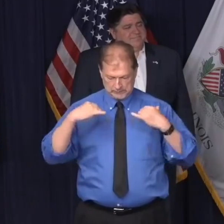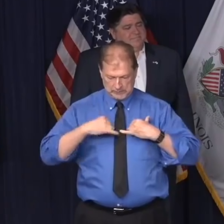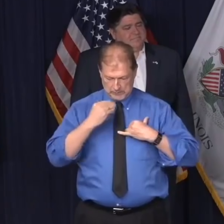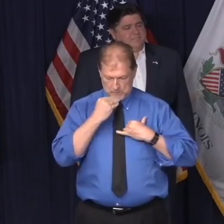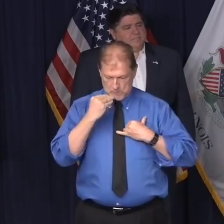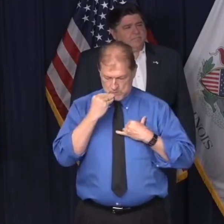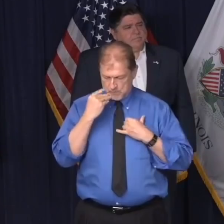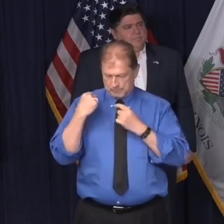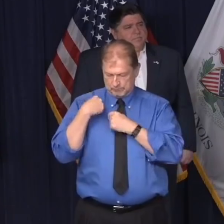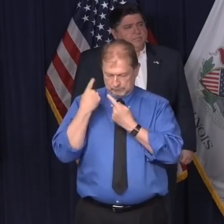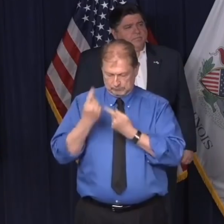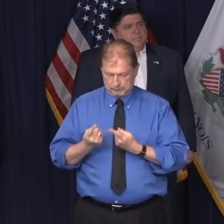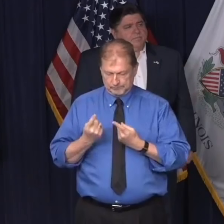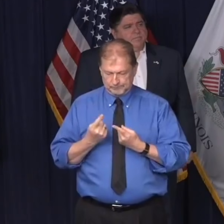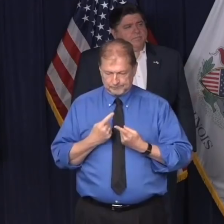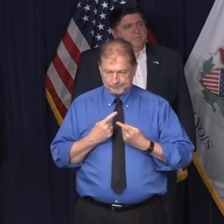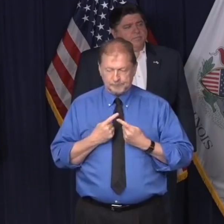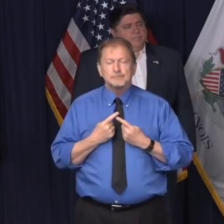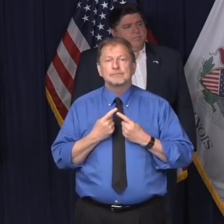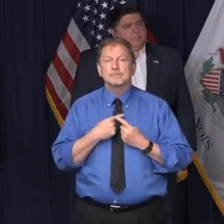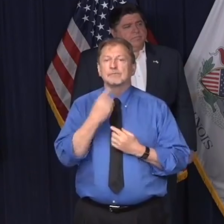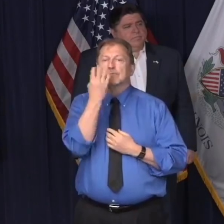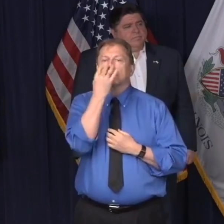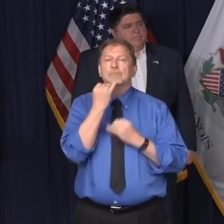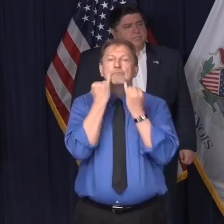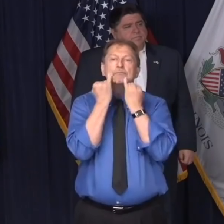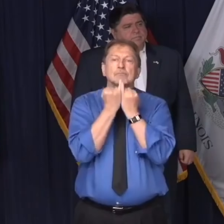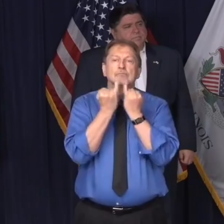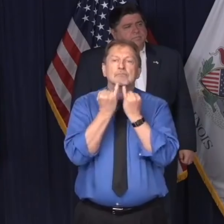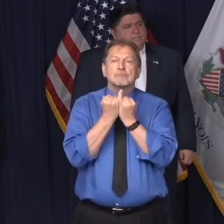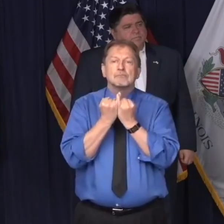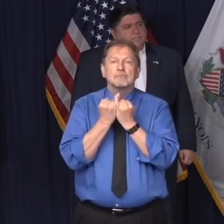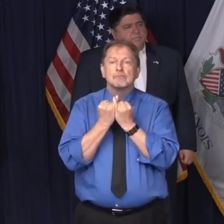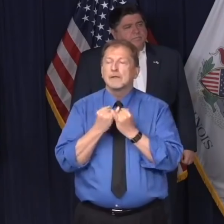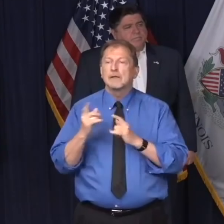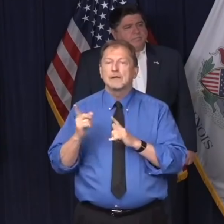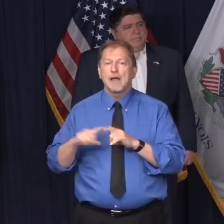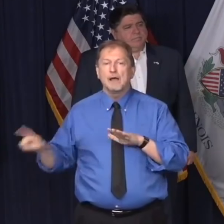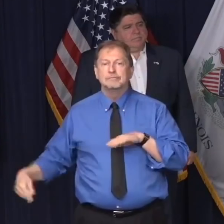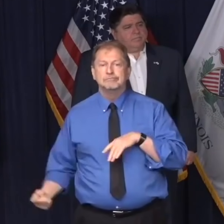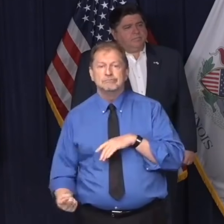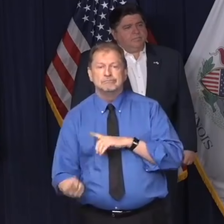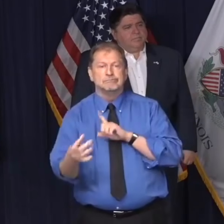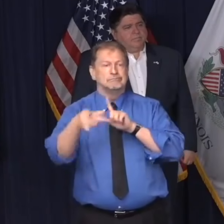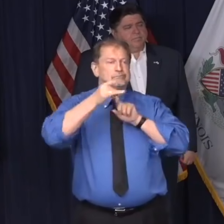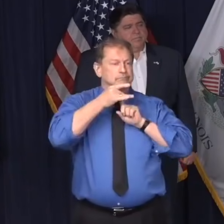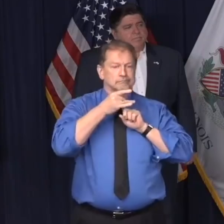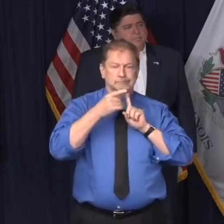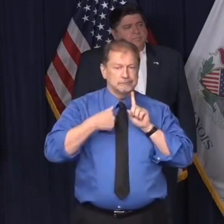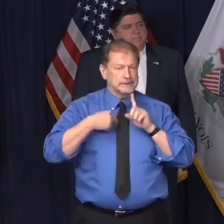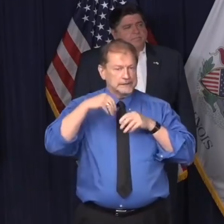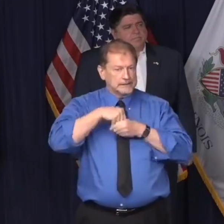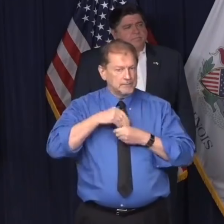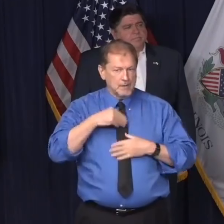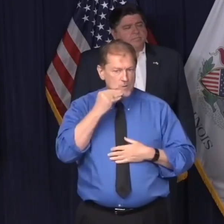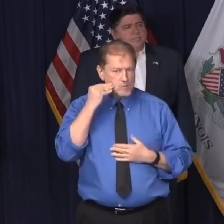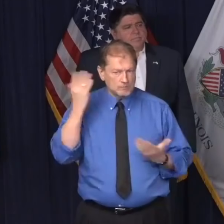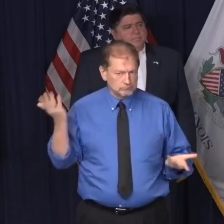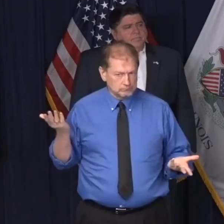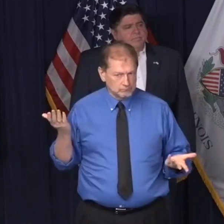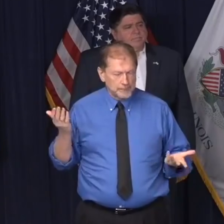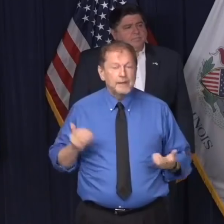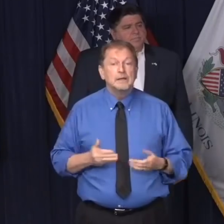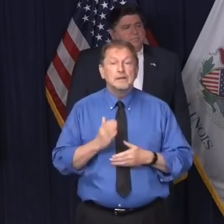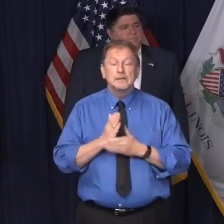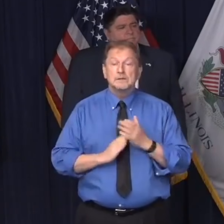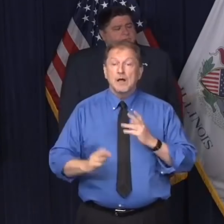If you have been home, the virus cannot come up de novo. Of course, we know that there are many people